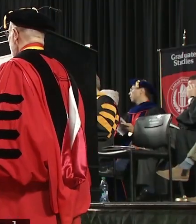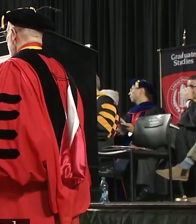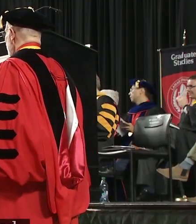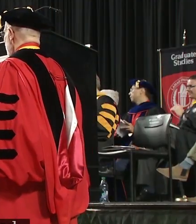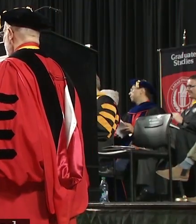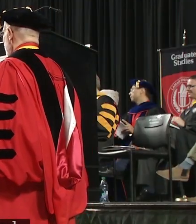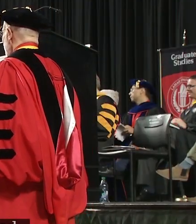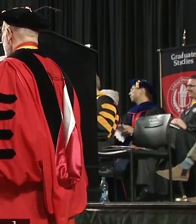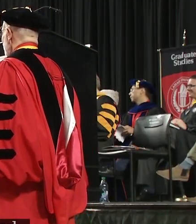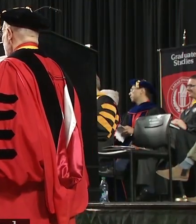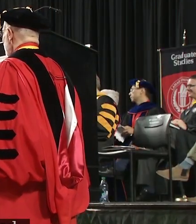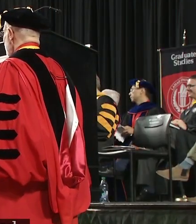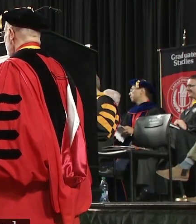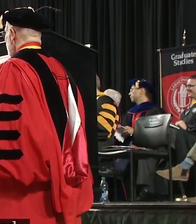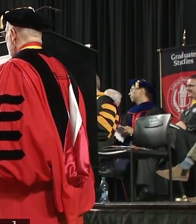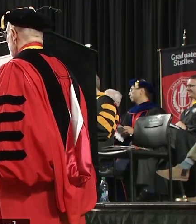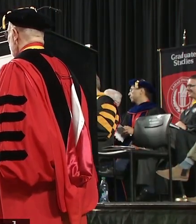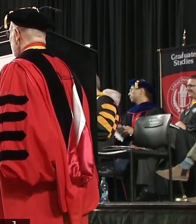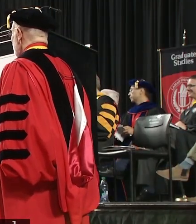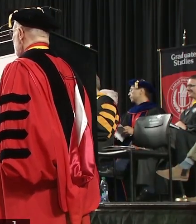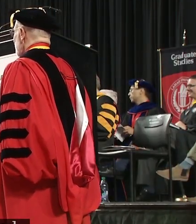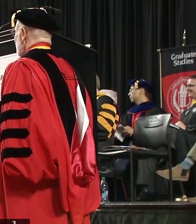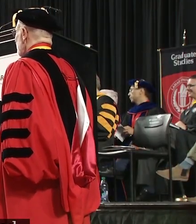Eric P. Rodriguez.